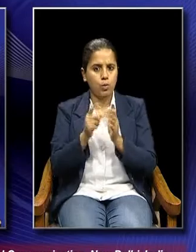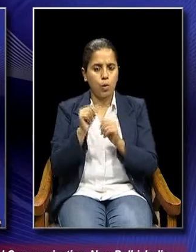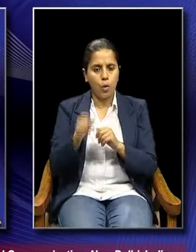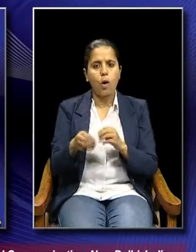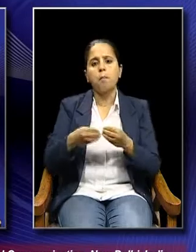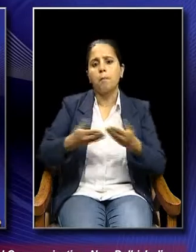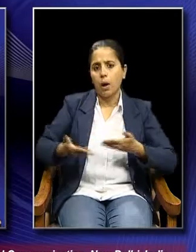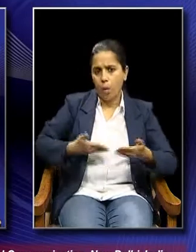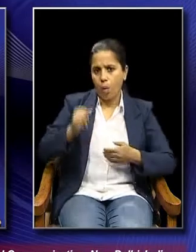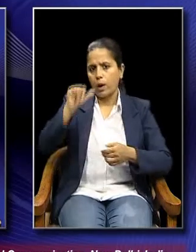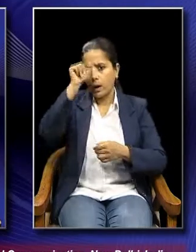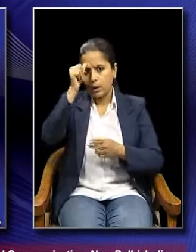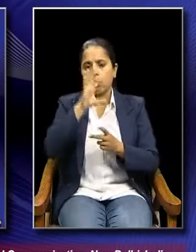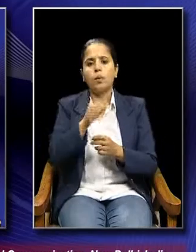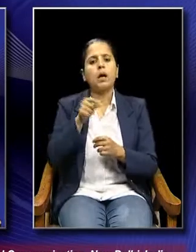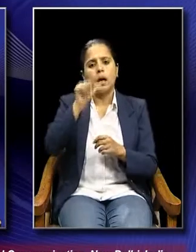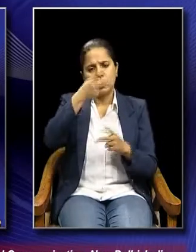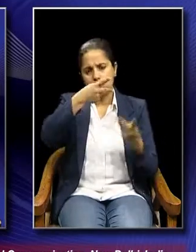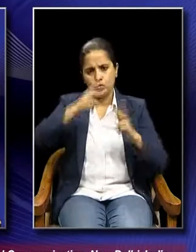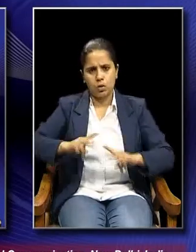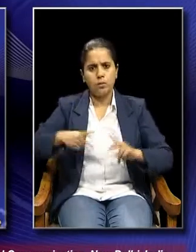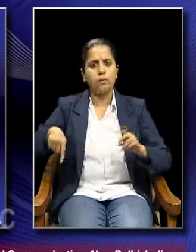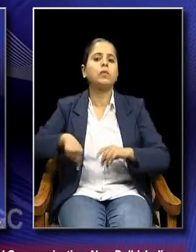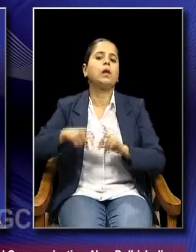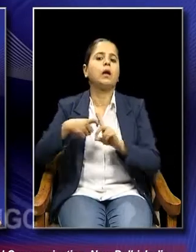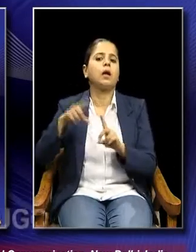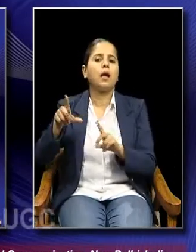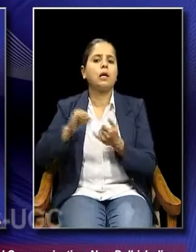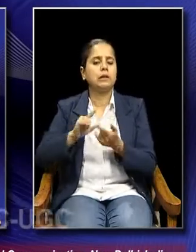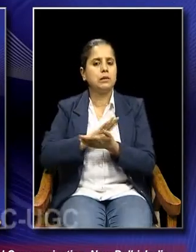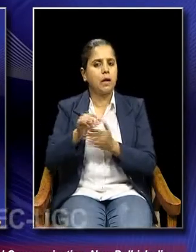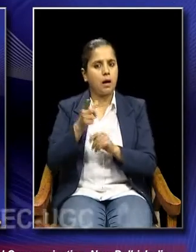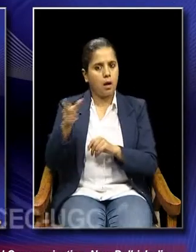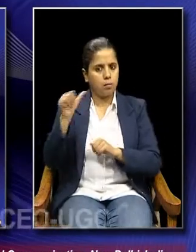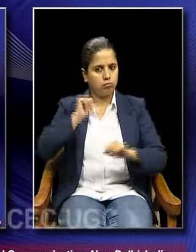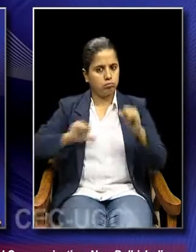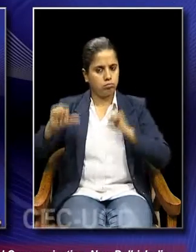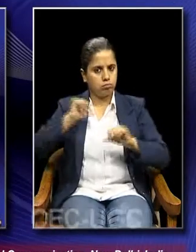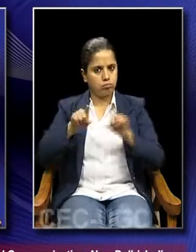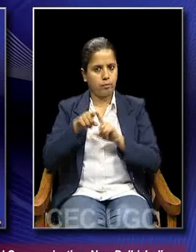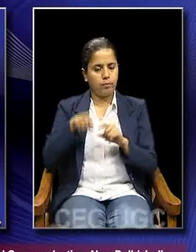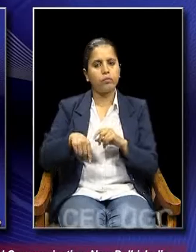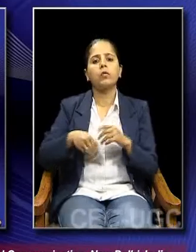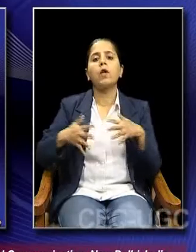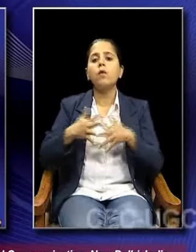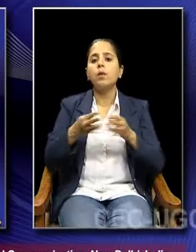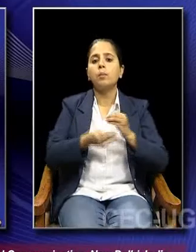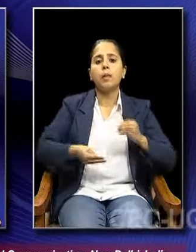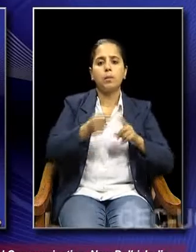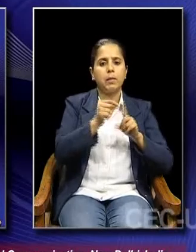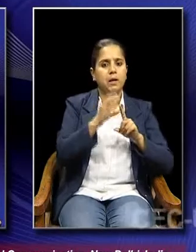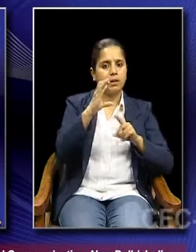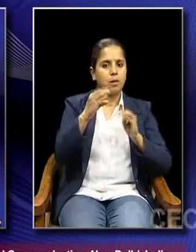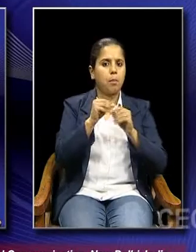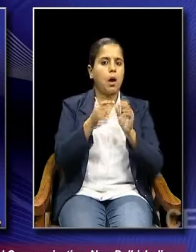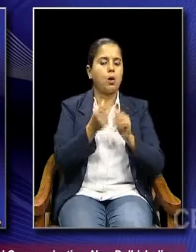as Hindi. In the Hindi version, K.L. Sehgal played the protagonist role, and in Bengali version, P.C. Barua